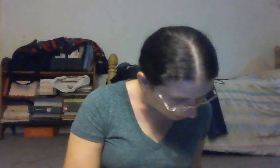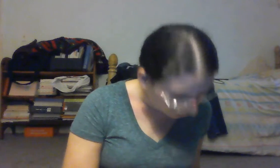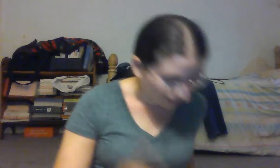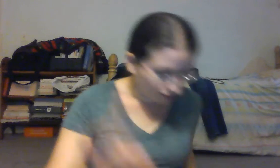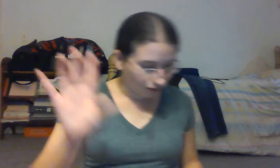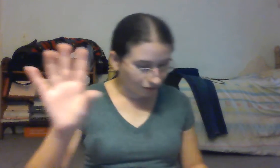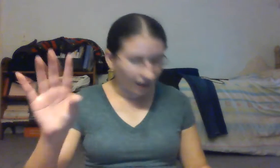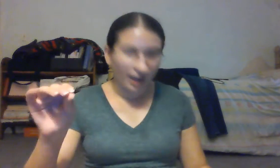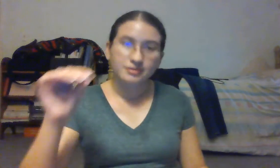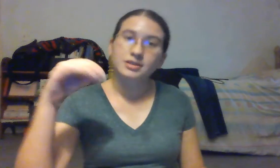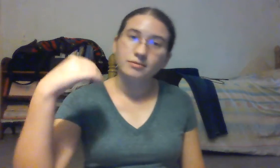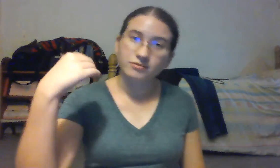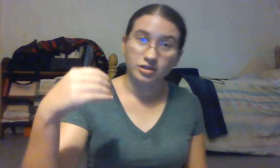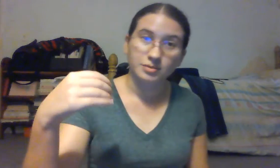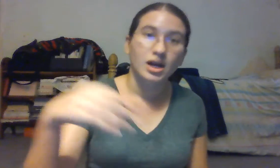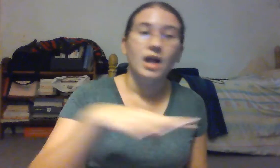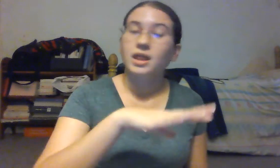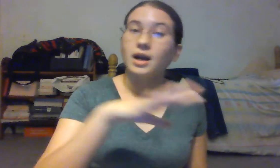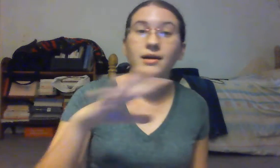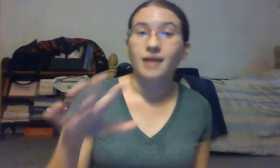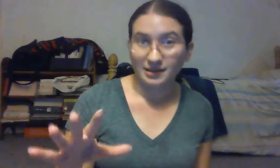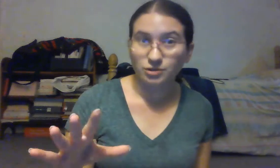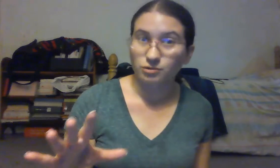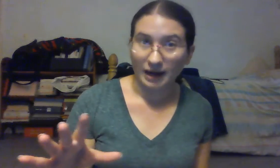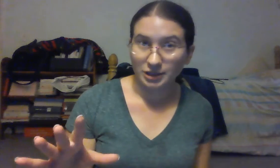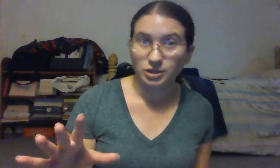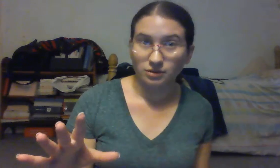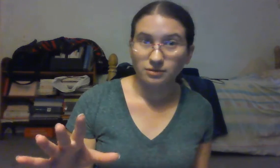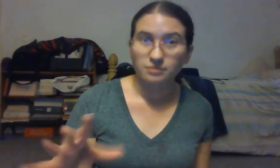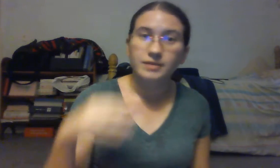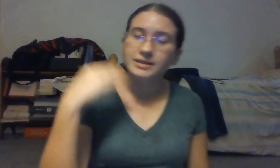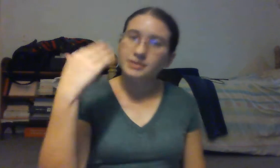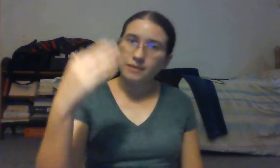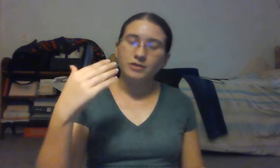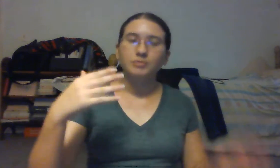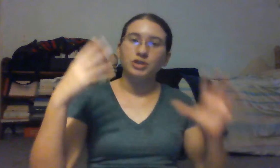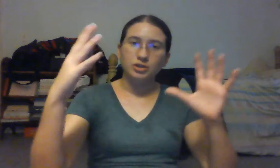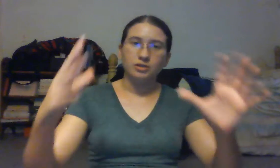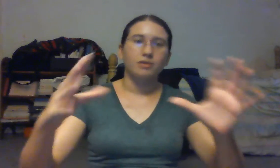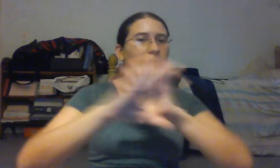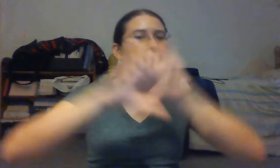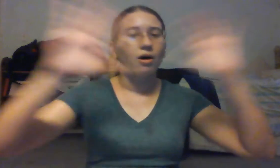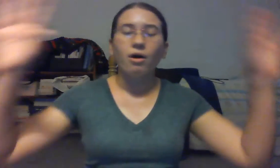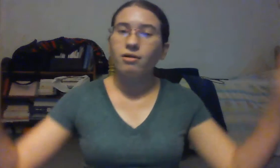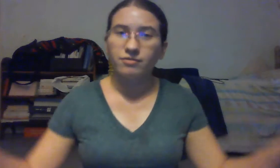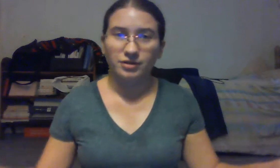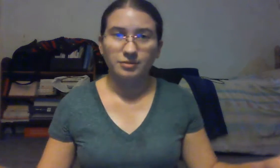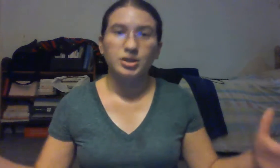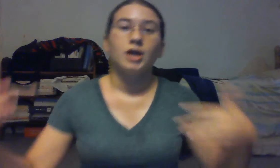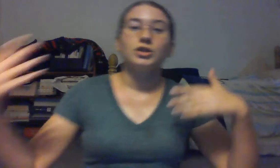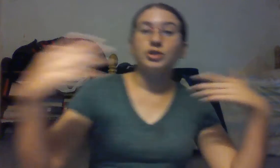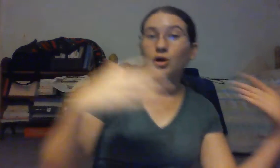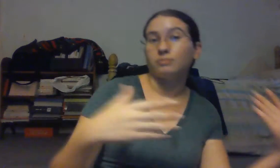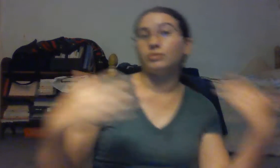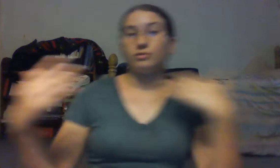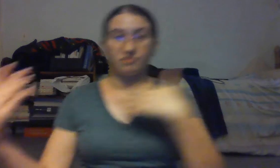Okay, so here we have some verbs that are not directional, right? Some verbs, just so you know, not all verbs show